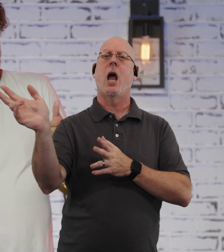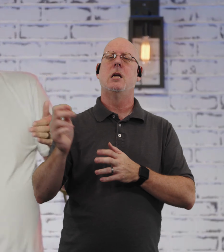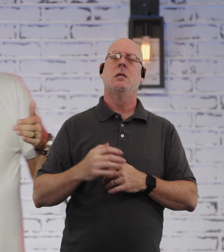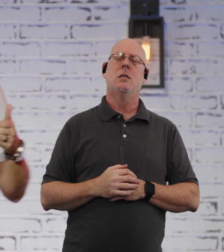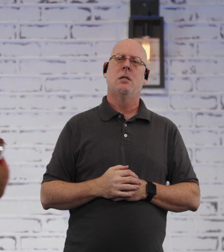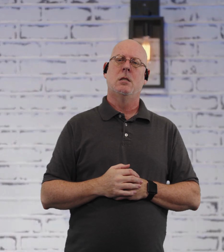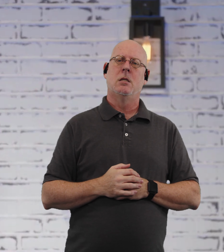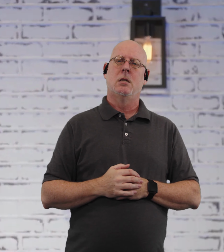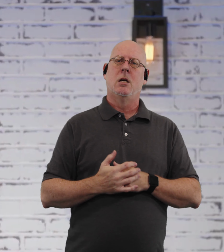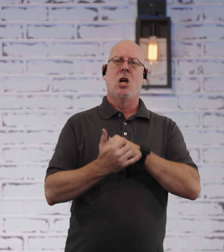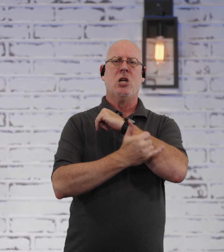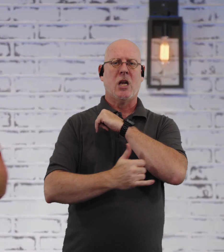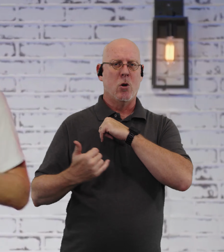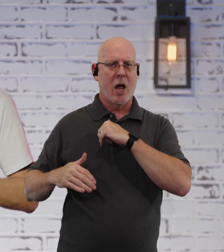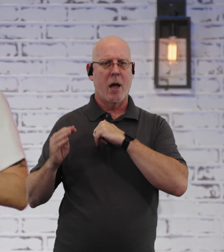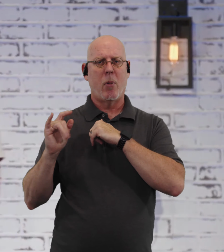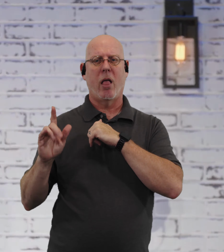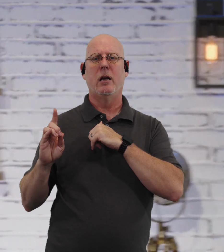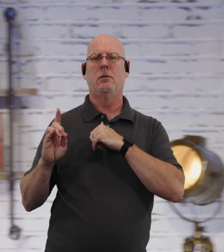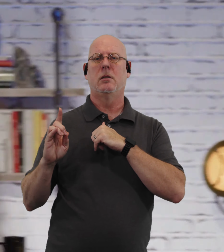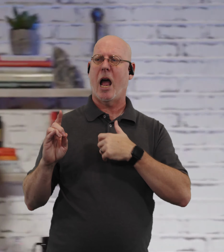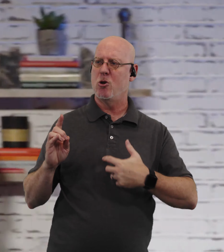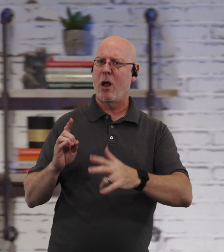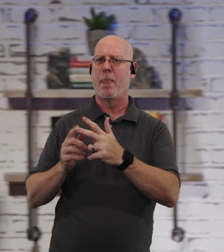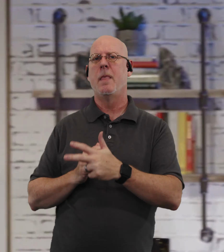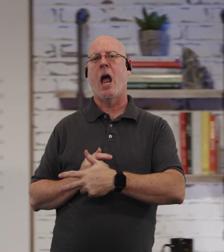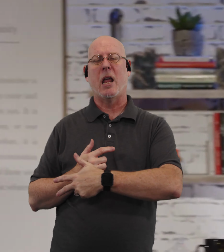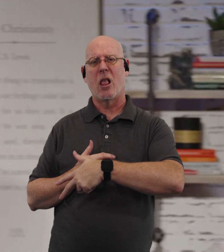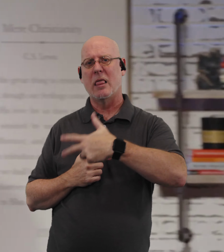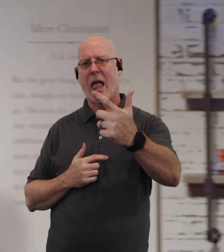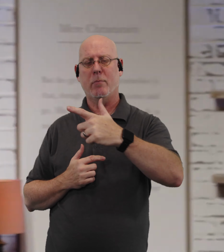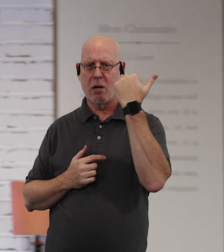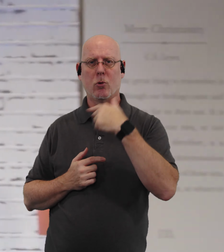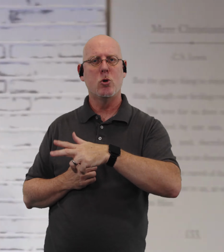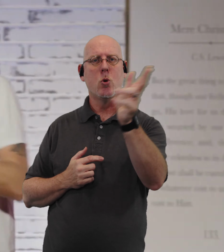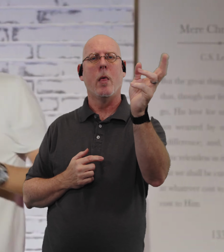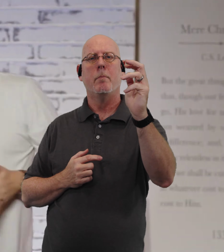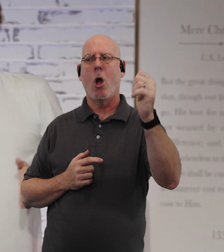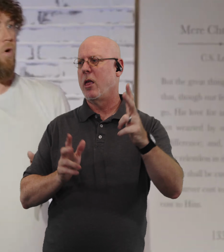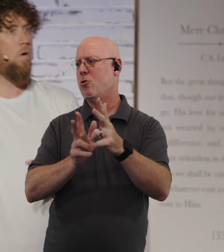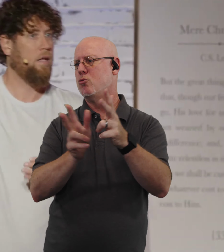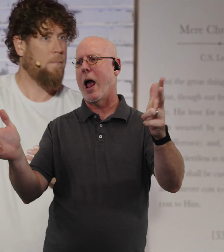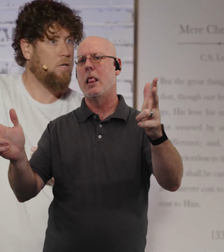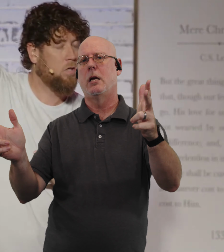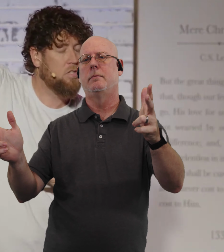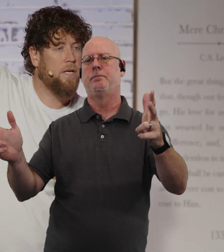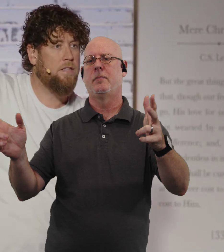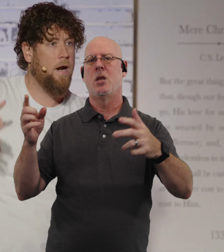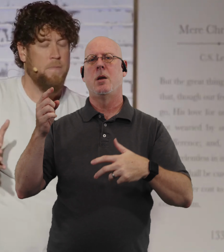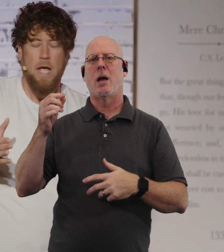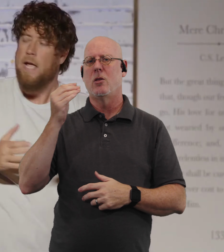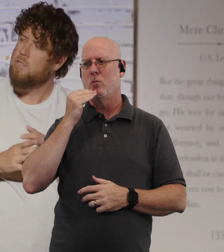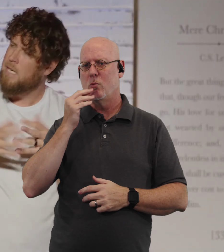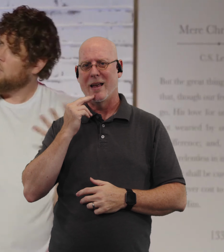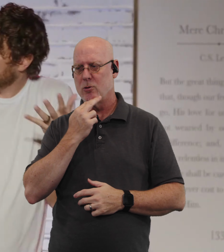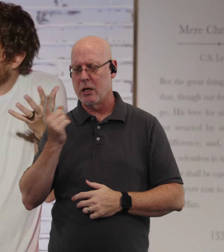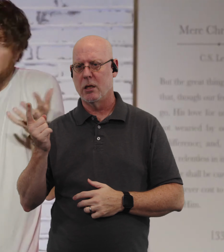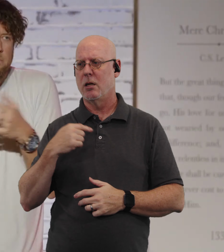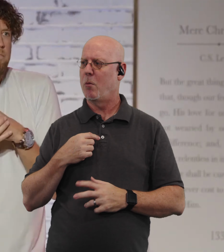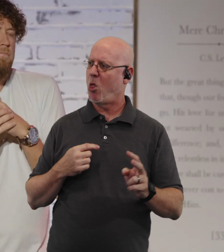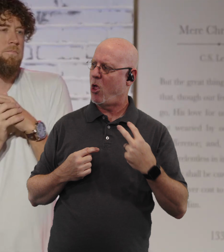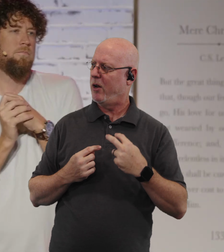right on the Trenchside Boulevard. And I turn right. And I get in the far left lane. I'm going to turn into the mall. And they get in the far right lane by Grillsmith there. And so I'm kind of